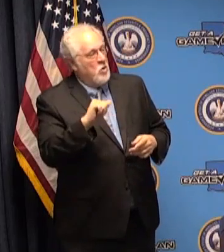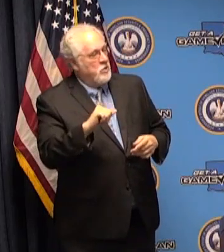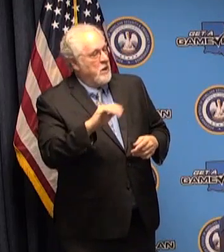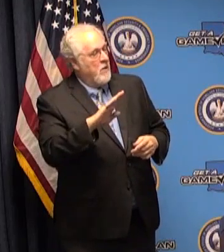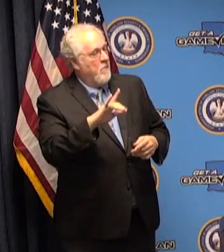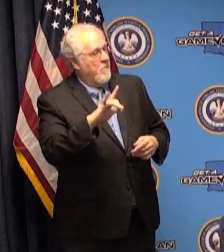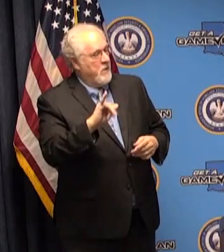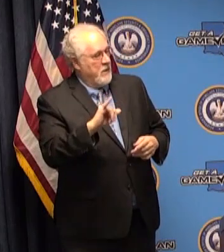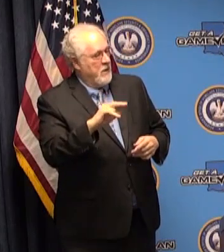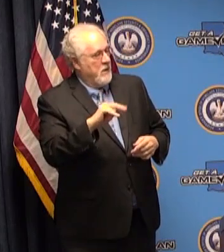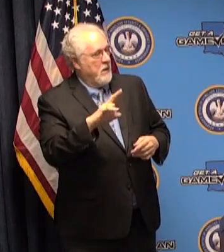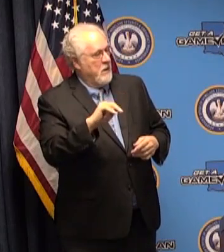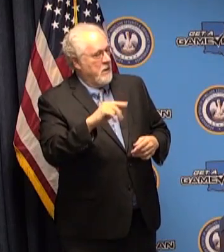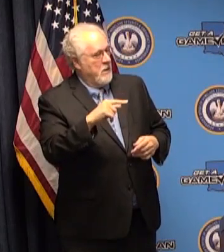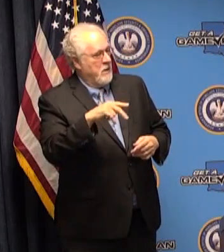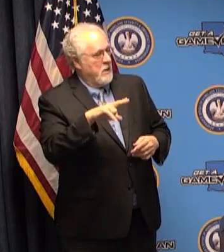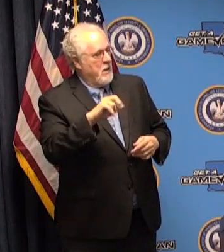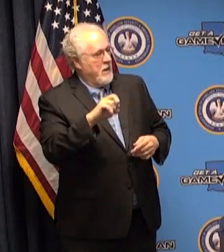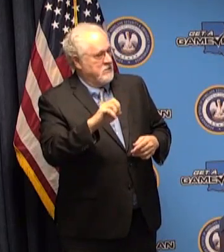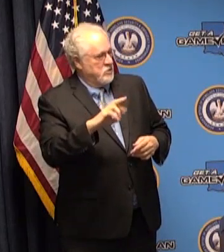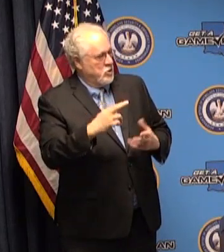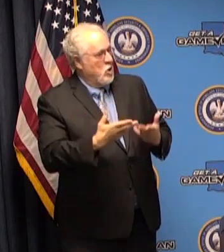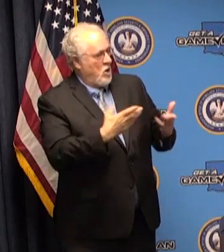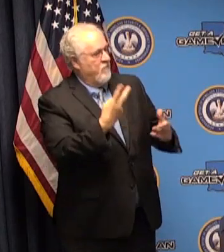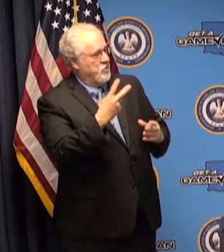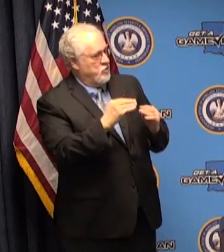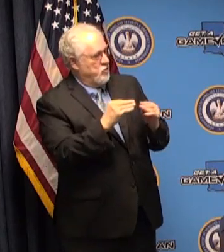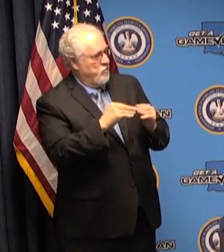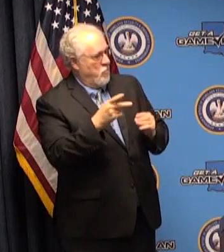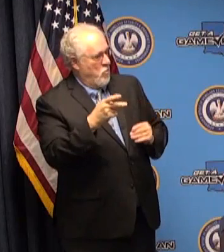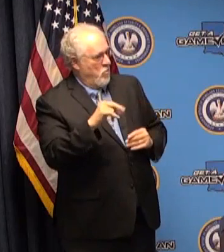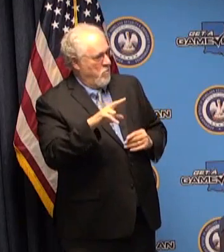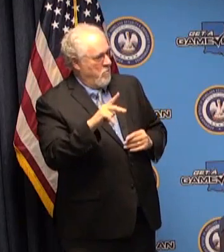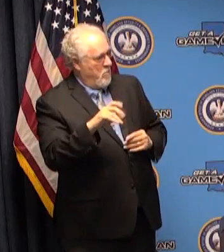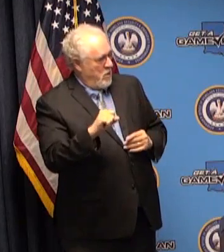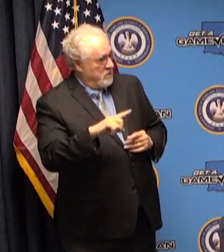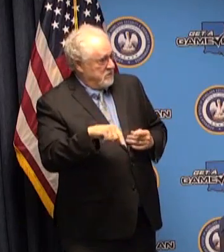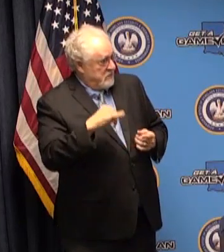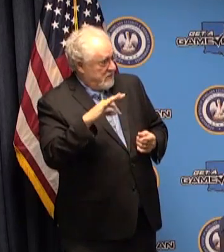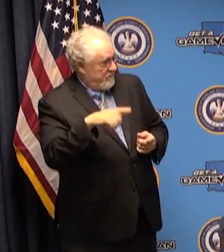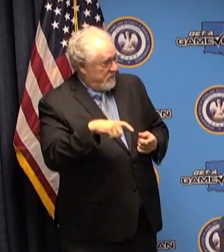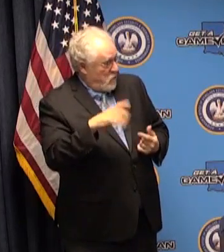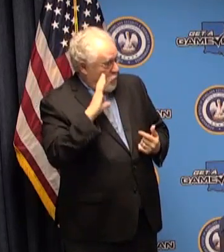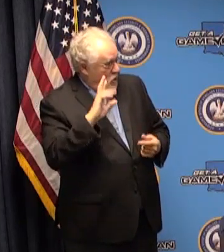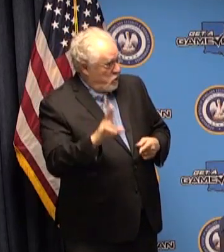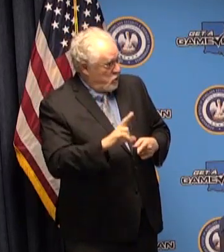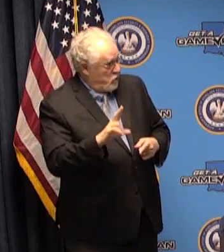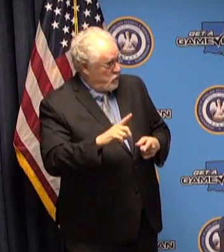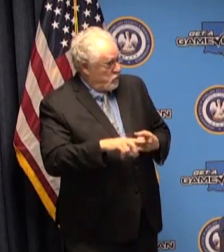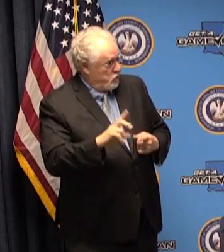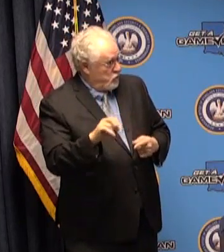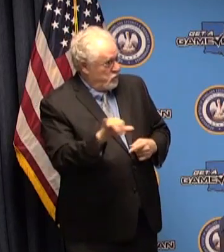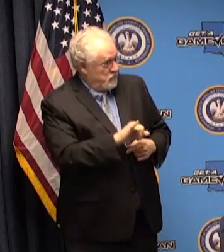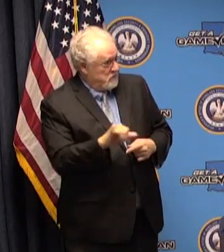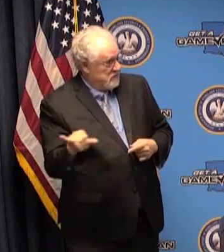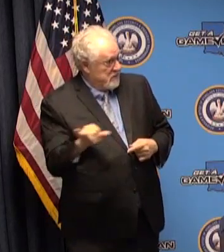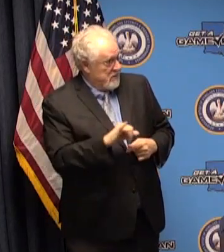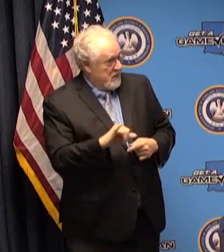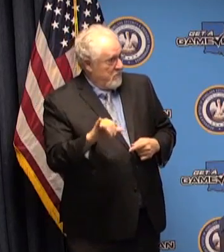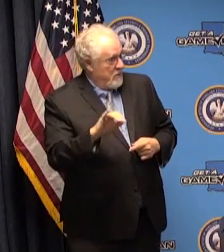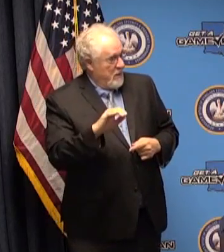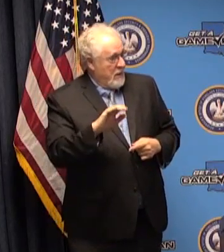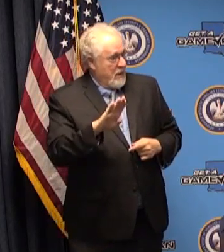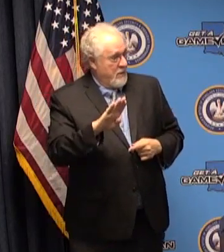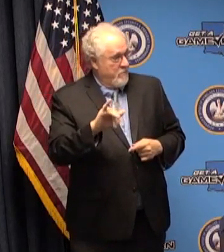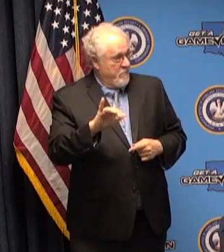Governor Billy Nungesser offered 2 other state park sites as needed. Are they going to be used to do the same thing that's being done